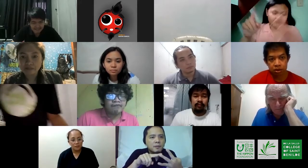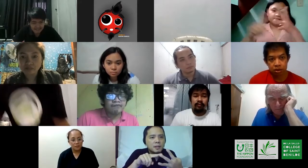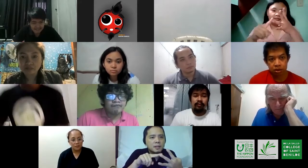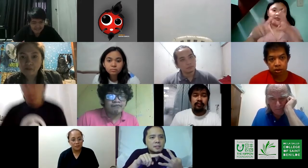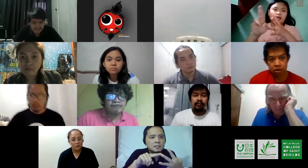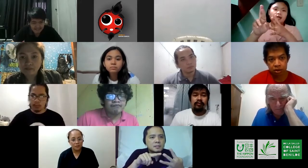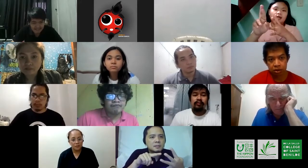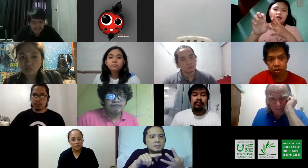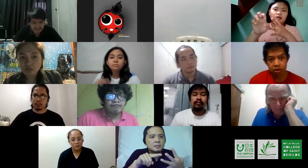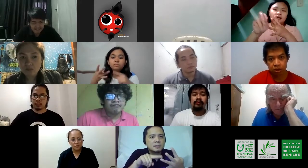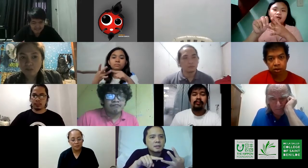Providence,